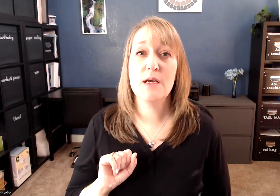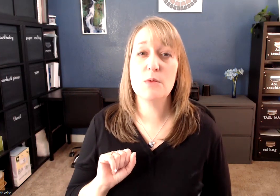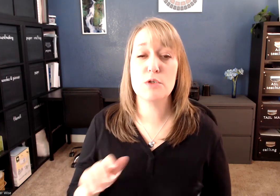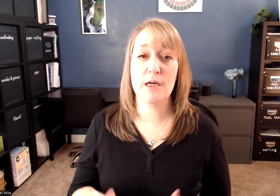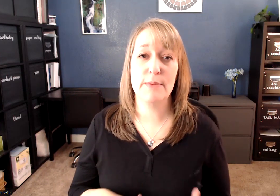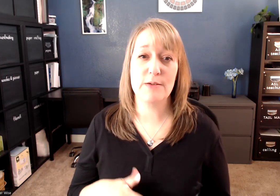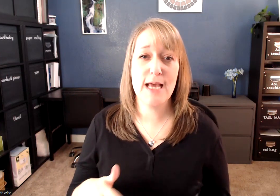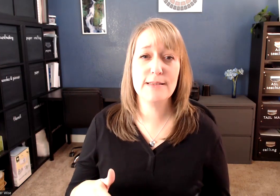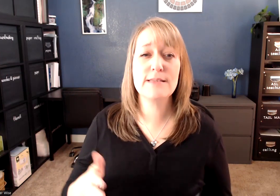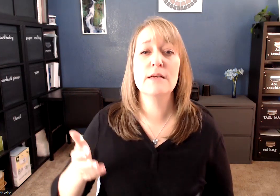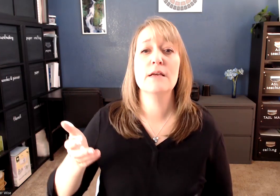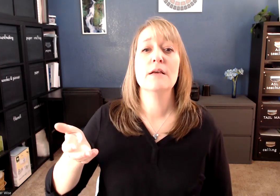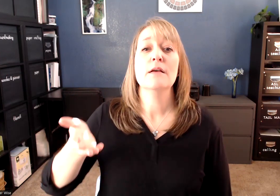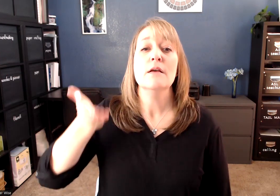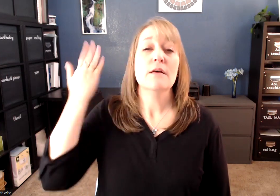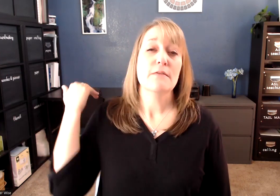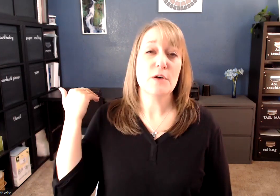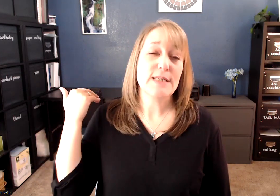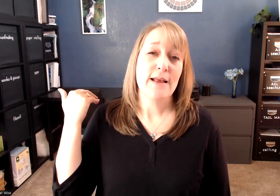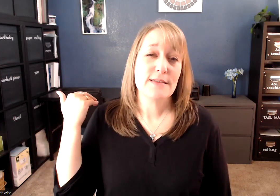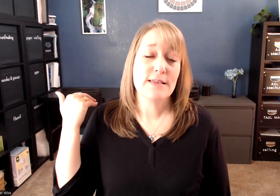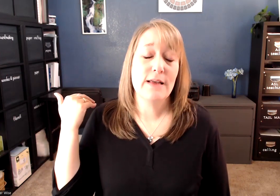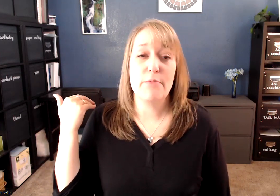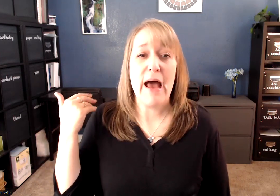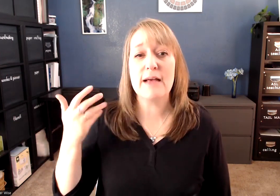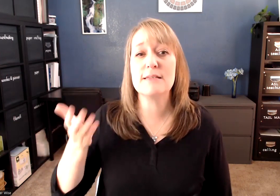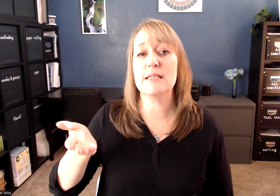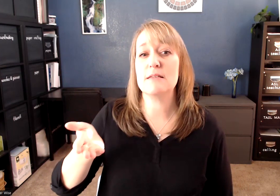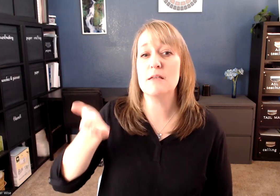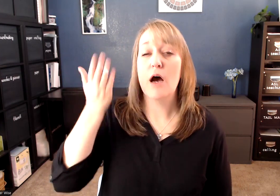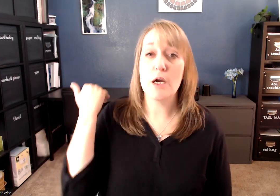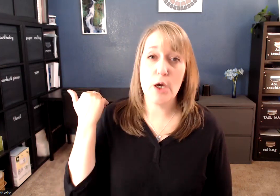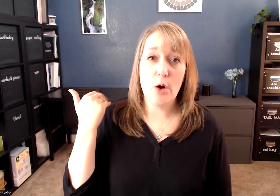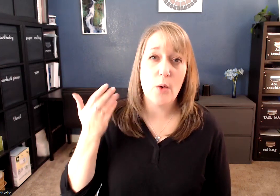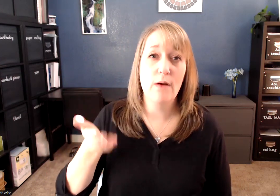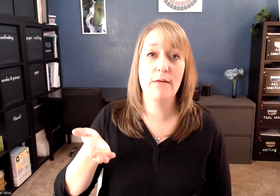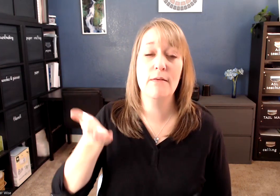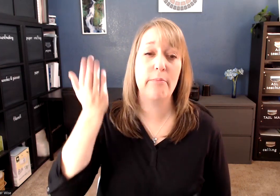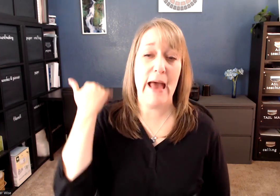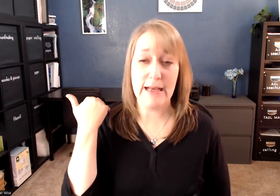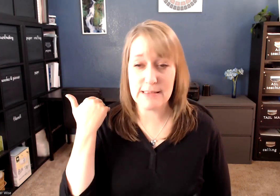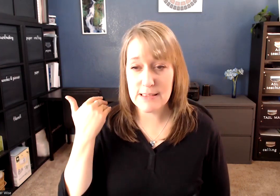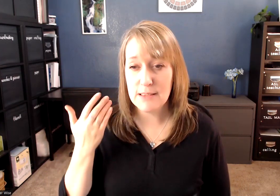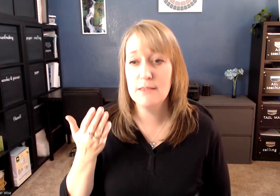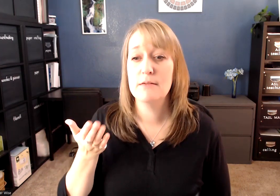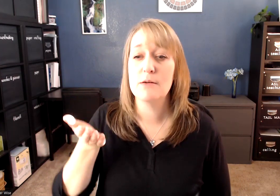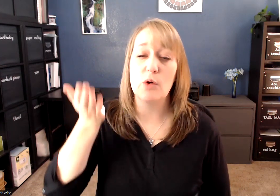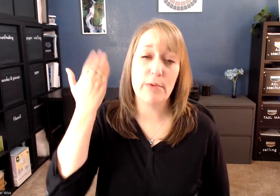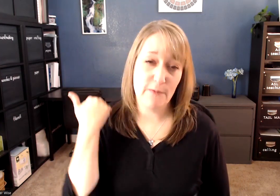when we're talking about tense, verb tense and past, it's ago, past, or